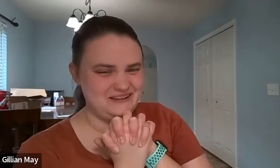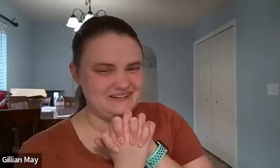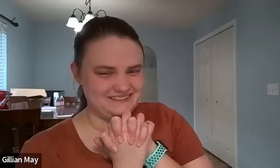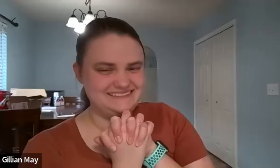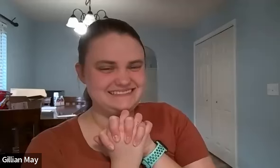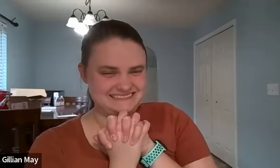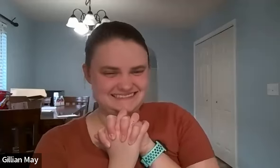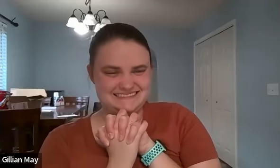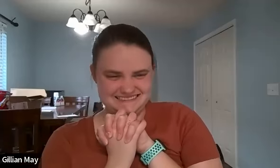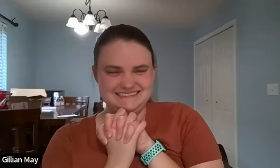Spider.